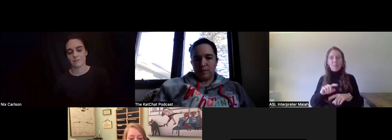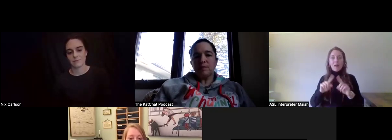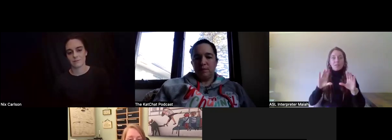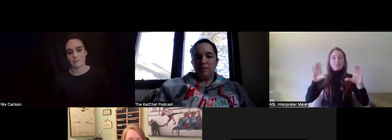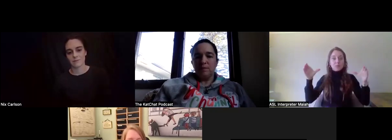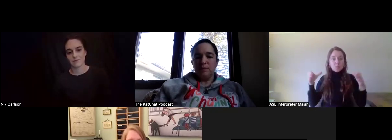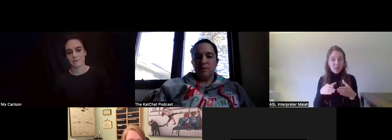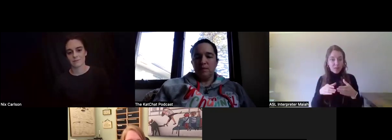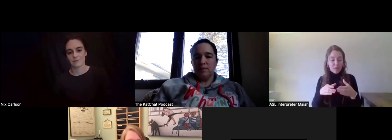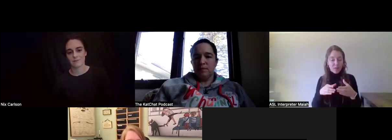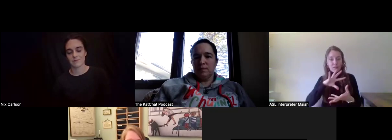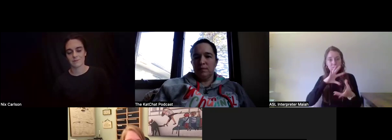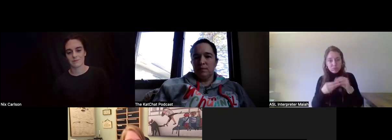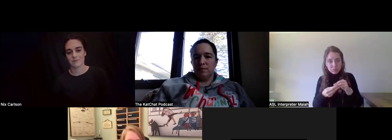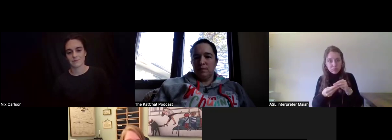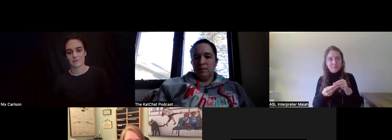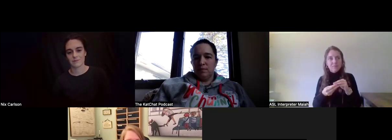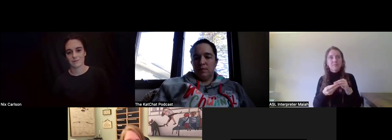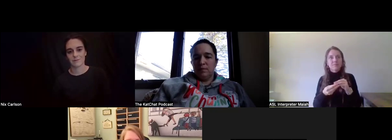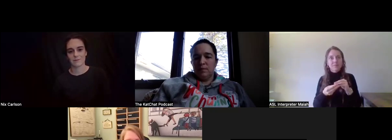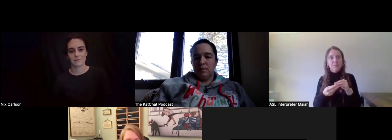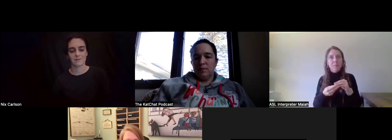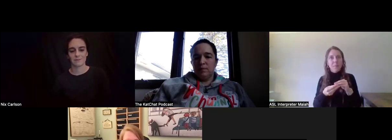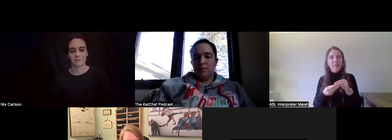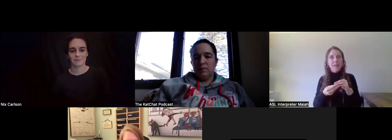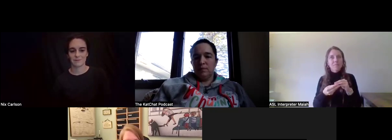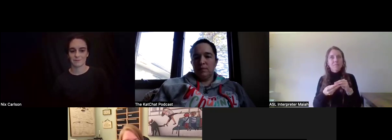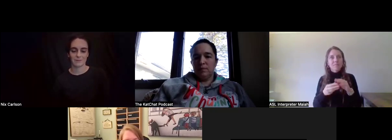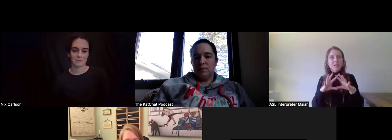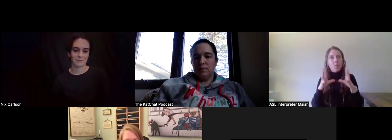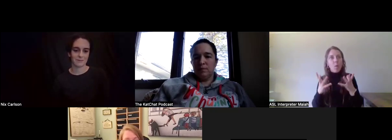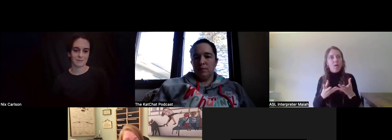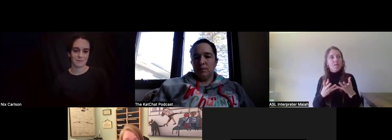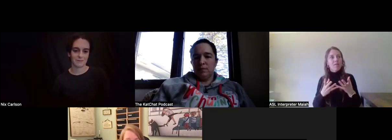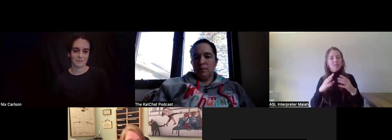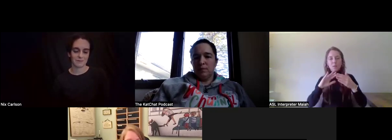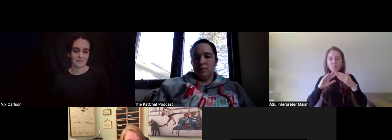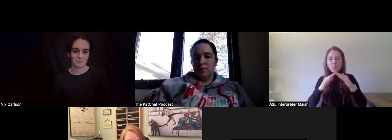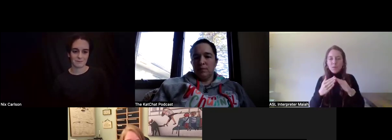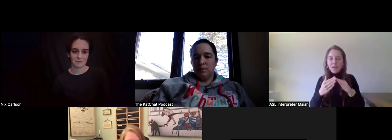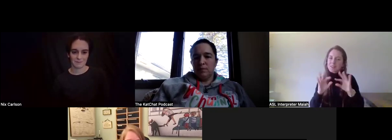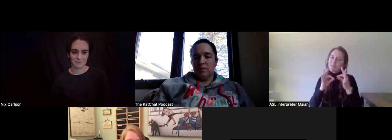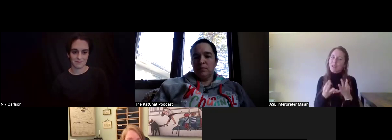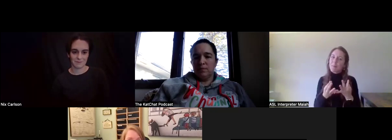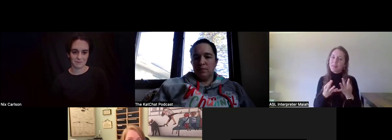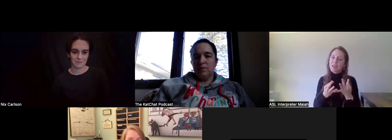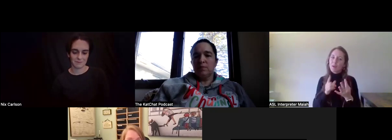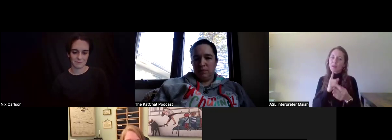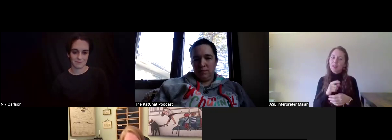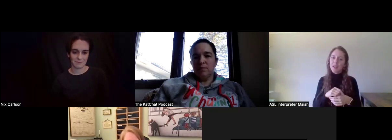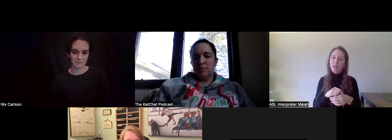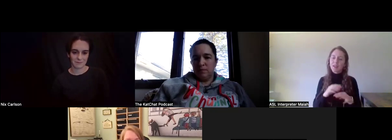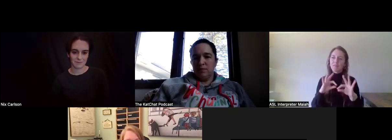whole, there is just this it's just this community of, it's a family, really. They really are,